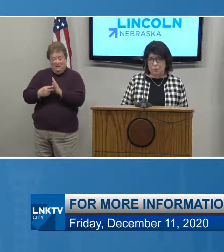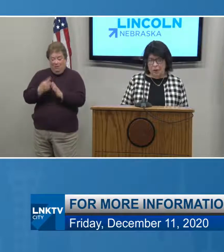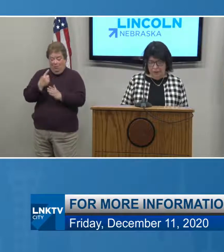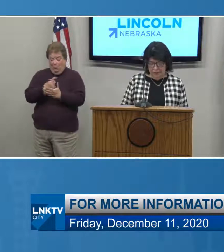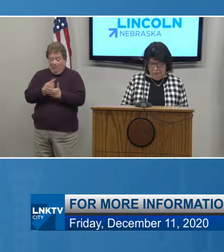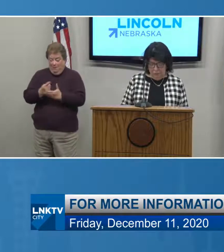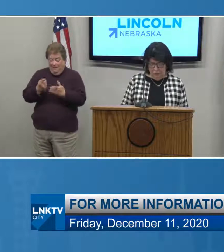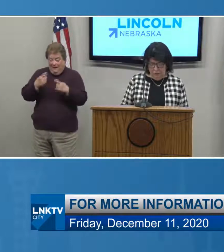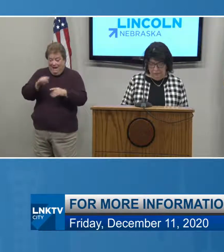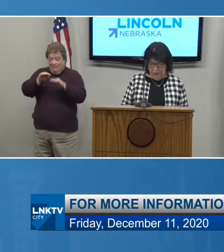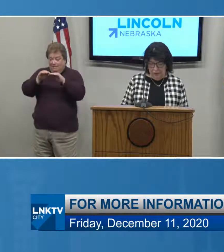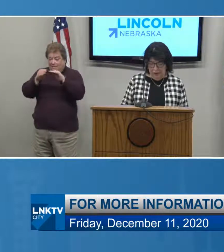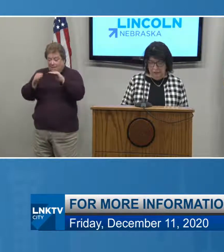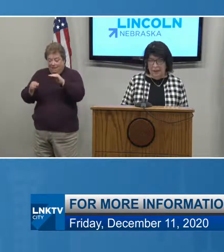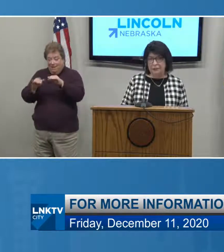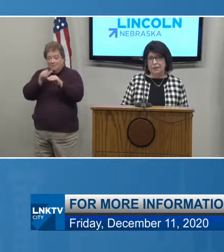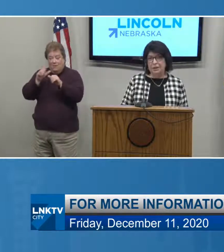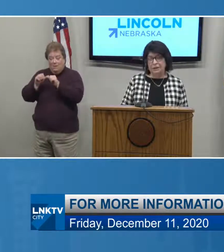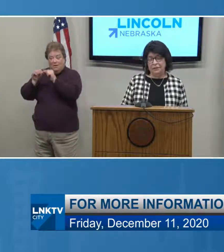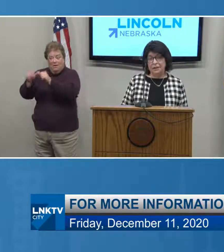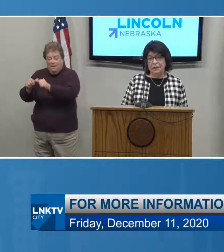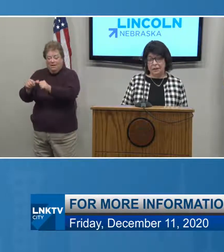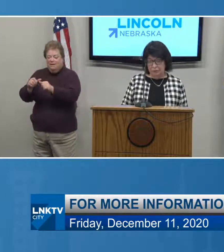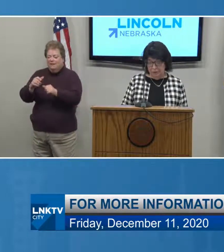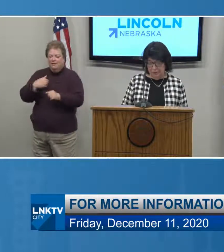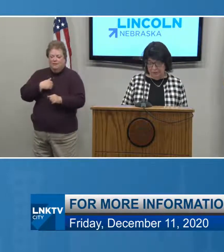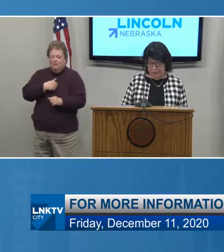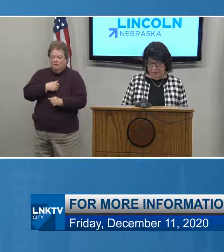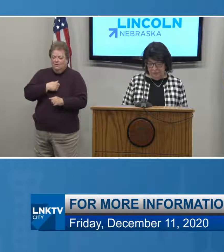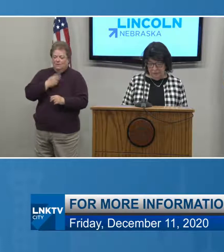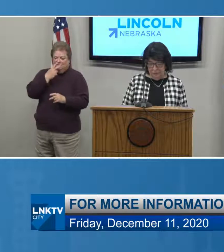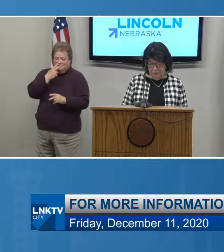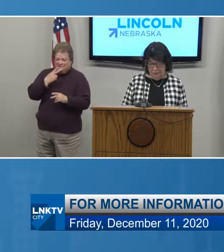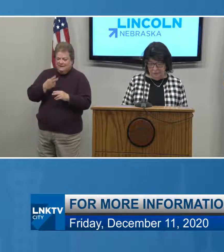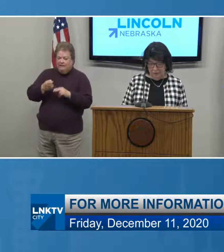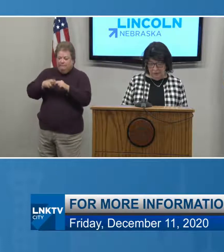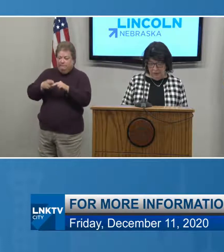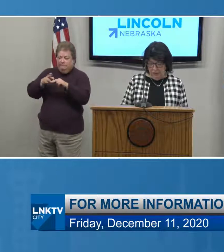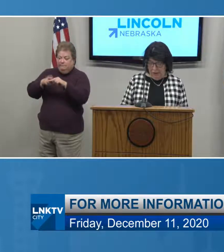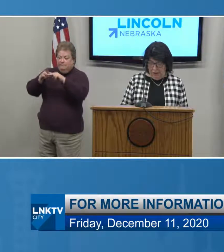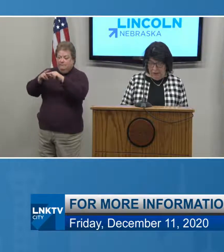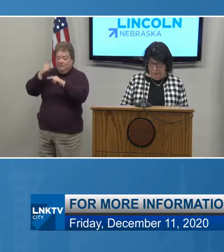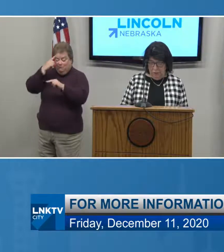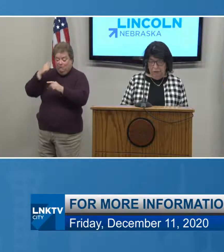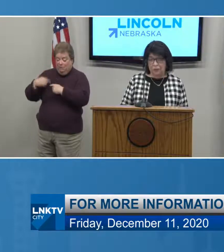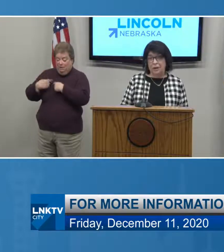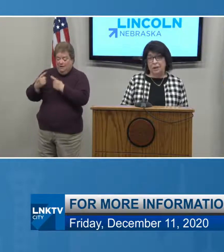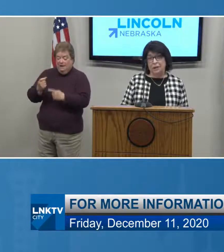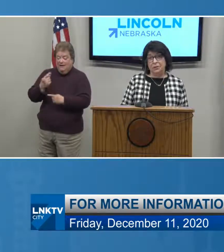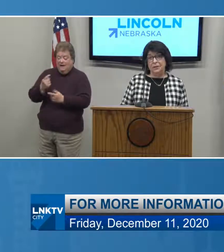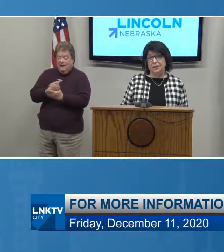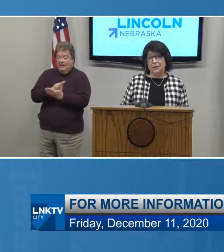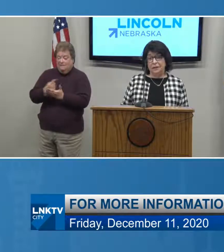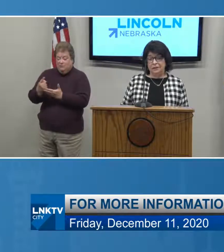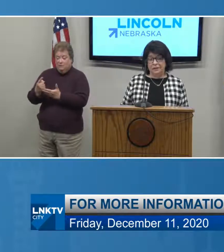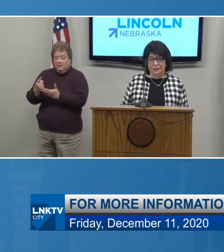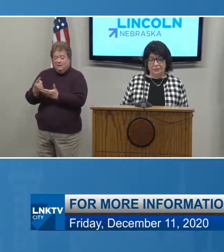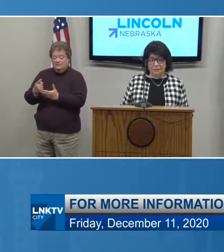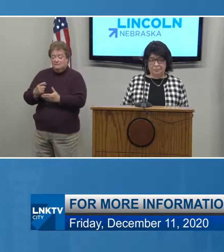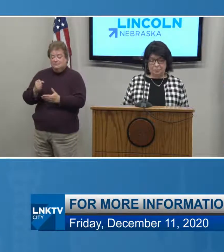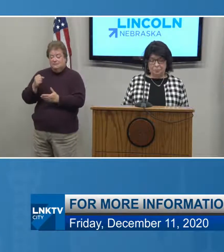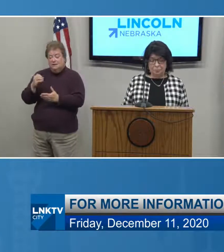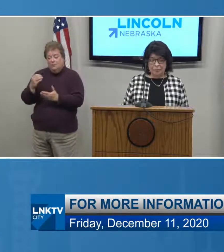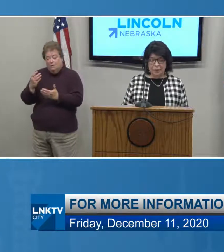this would break a streak of 11 consecutive weeks of either level numbers or an increase in